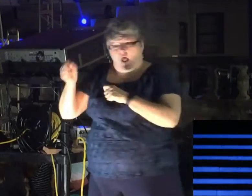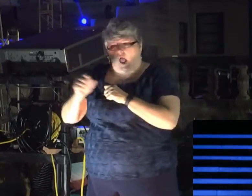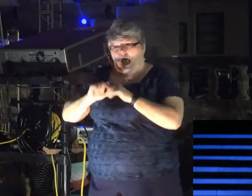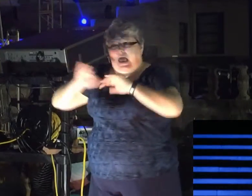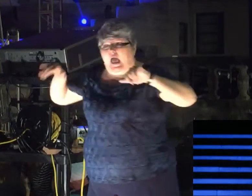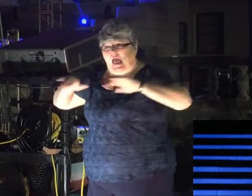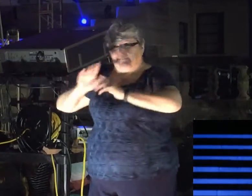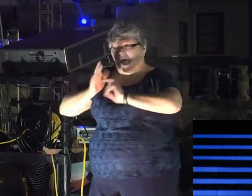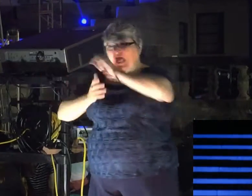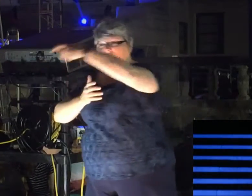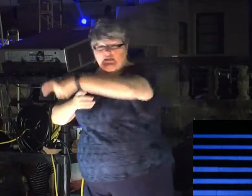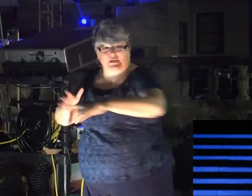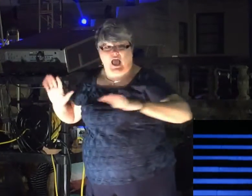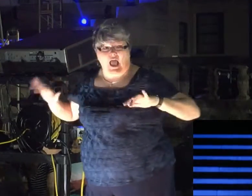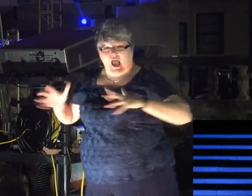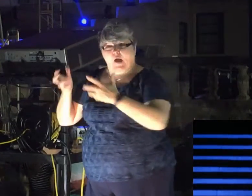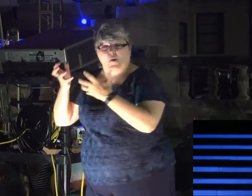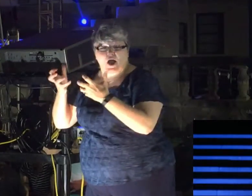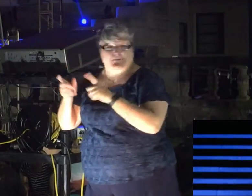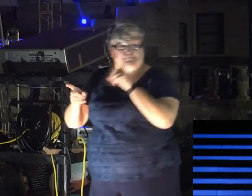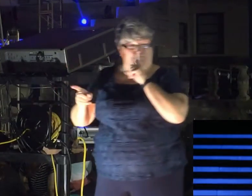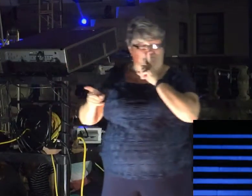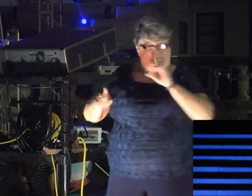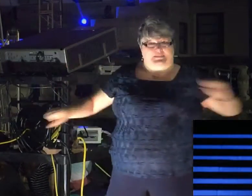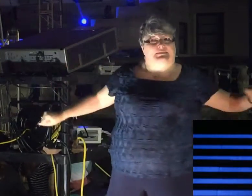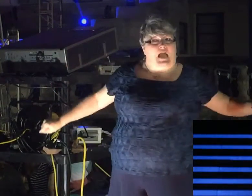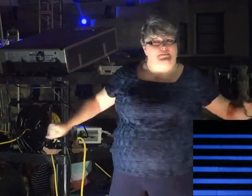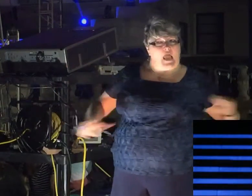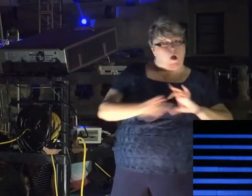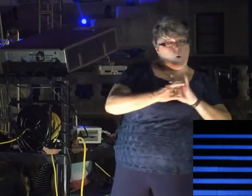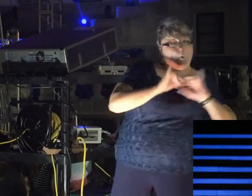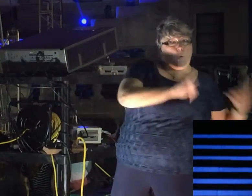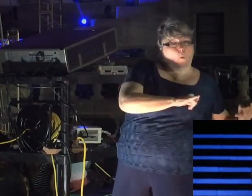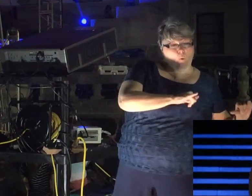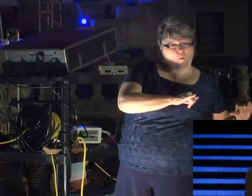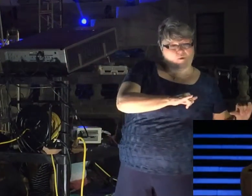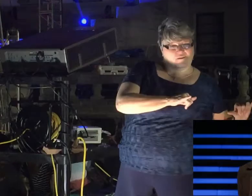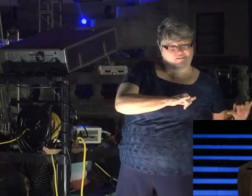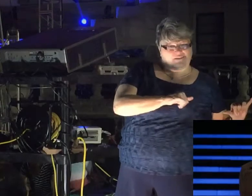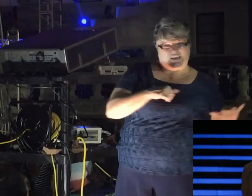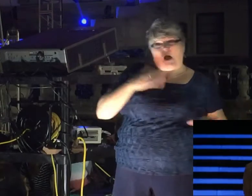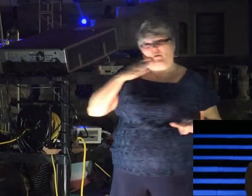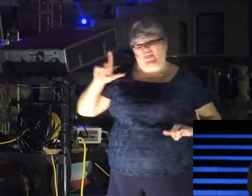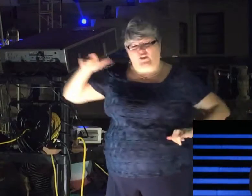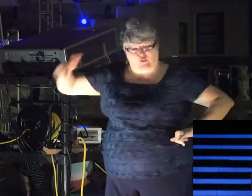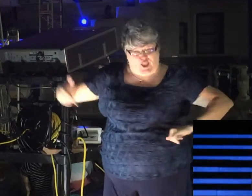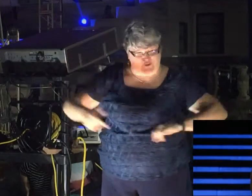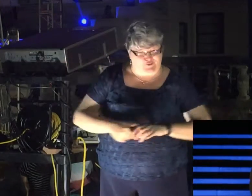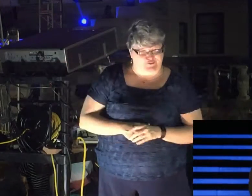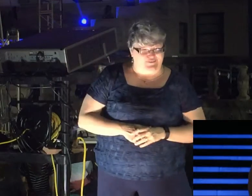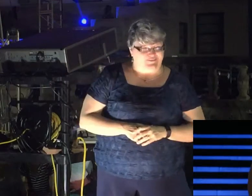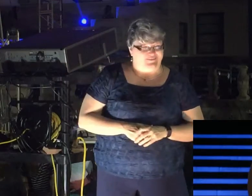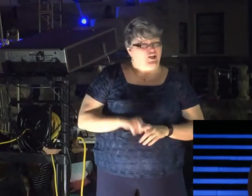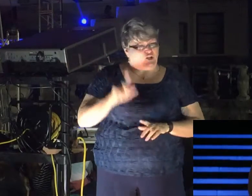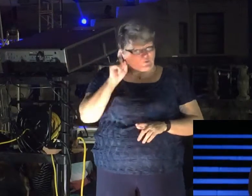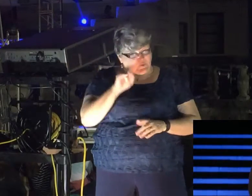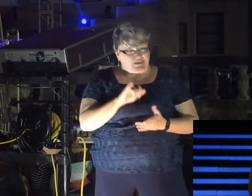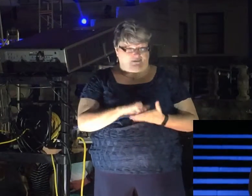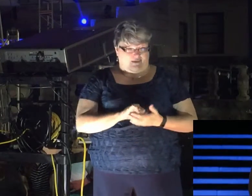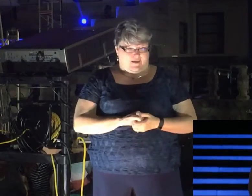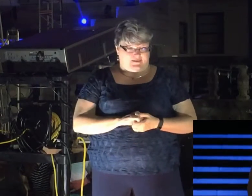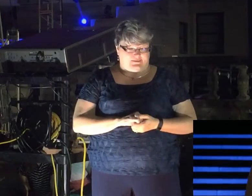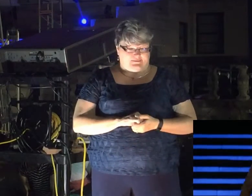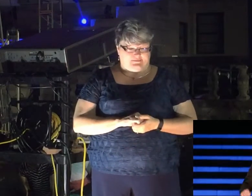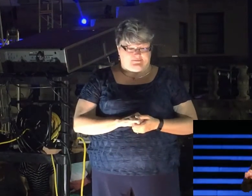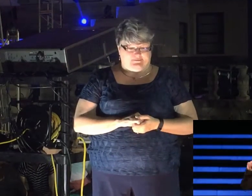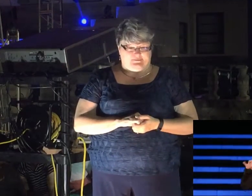boys, because as we're going by, I'm about to lose it, right? And I just need someone to tie me down, and I'll thank you later, right? You